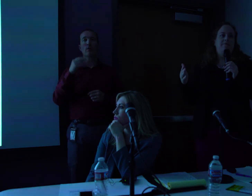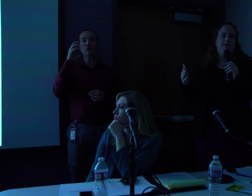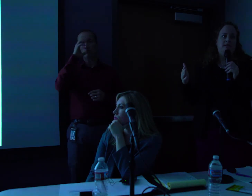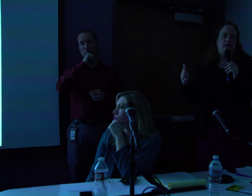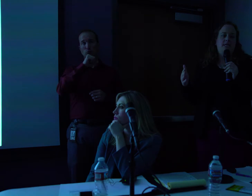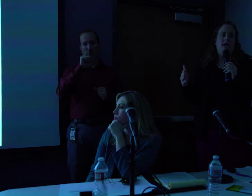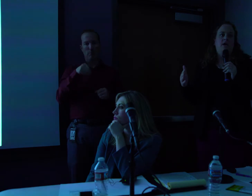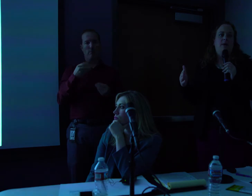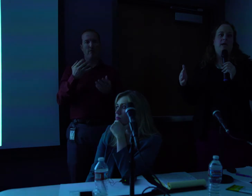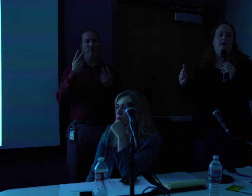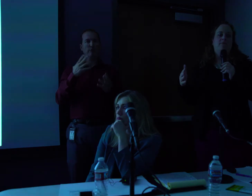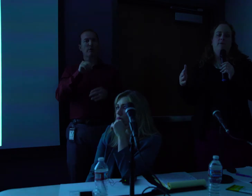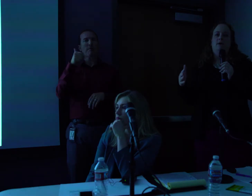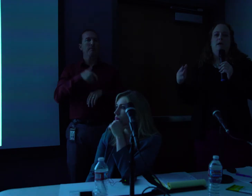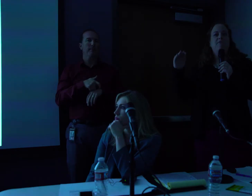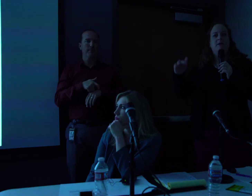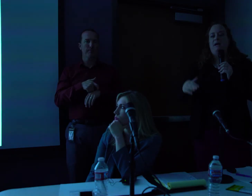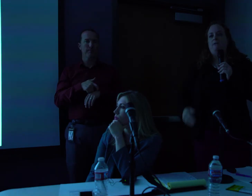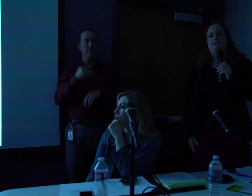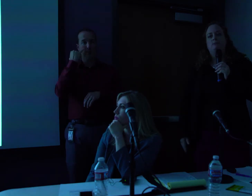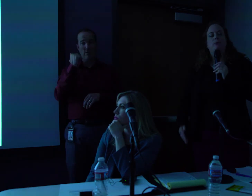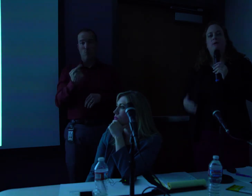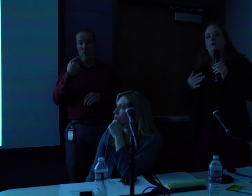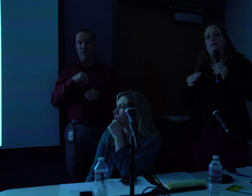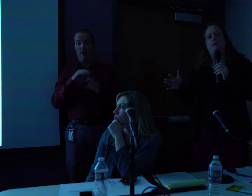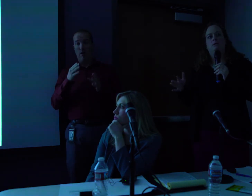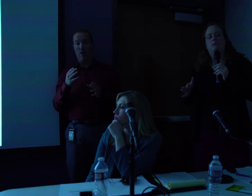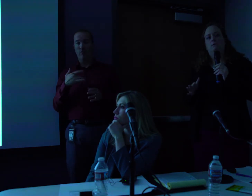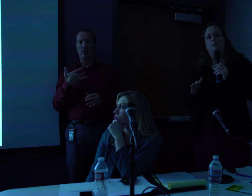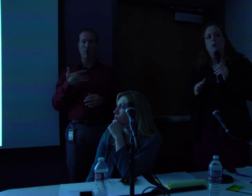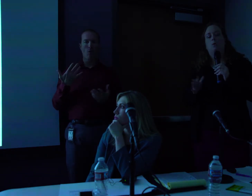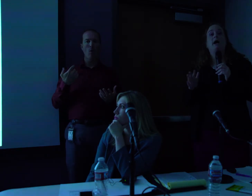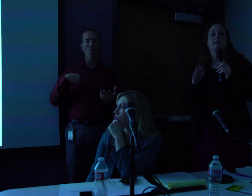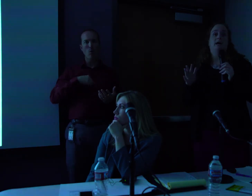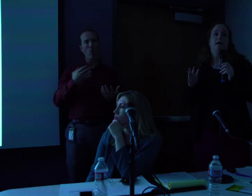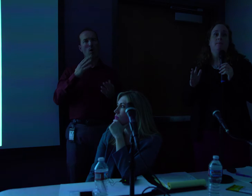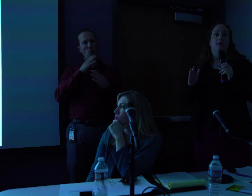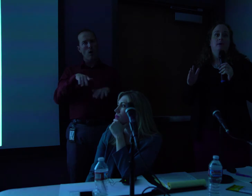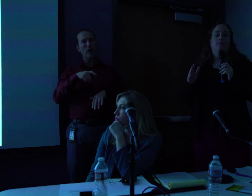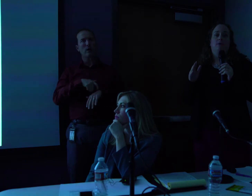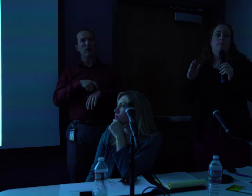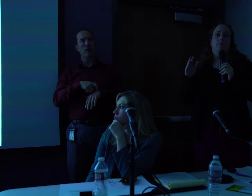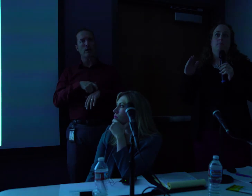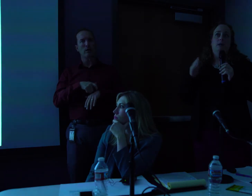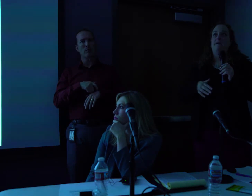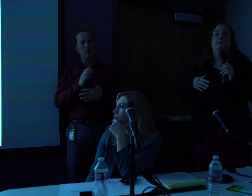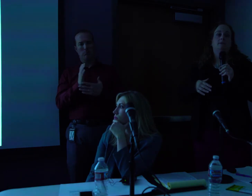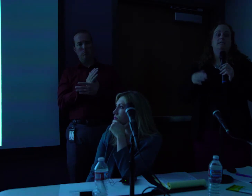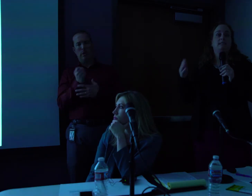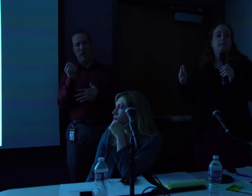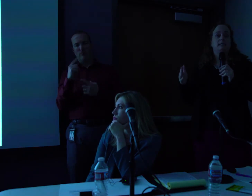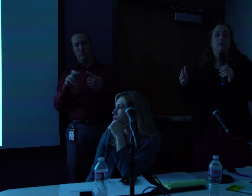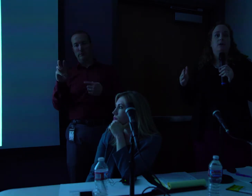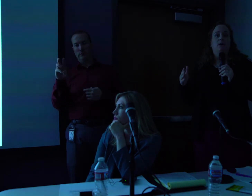that you can have visitors at any time, and if everybody in the house says, well, we want quiet time from